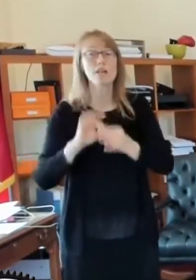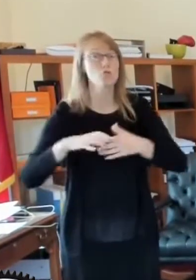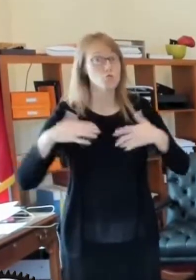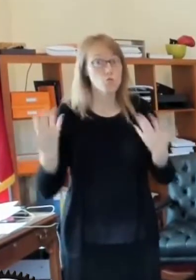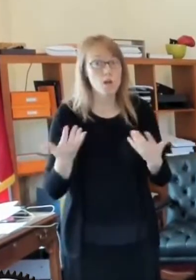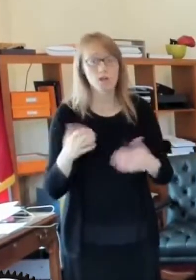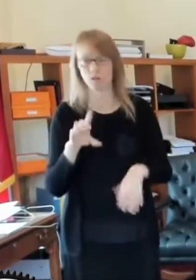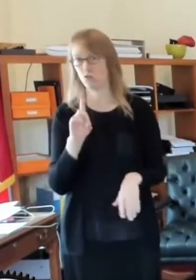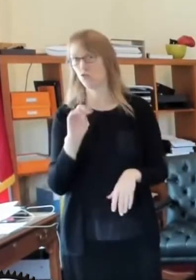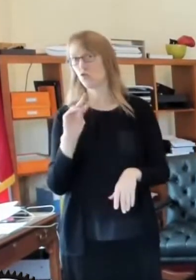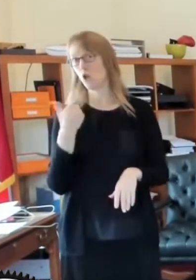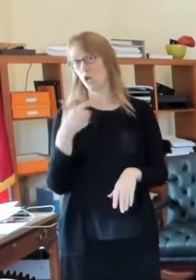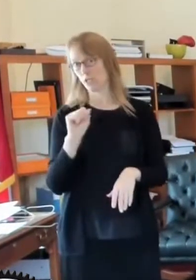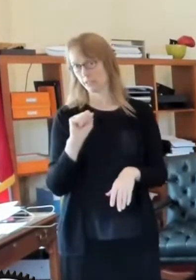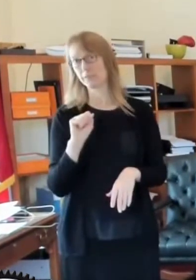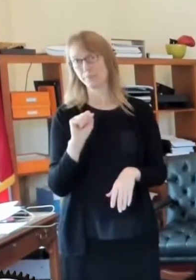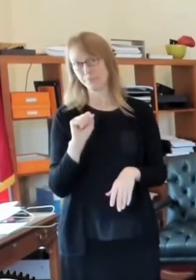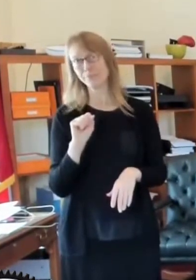related to drugs.